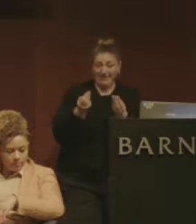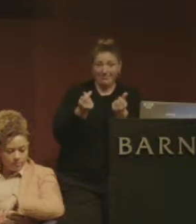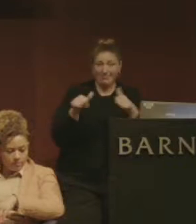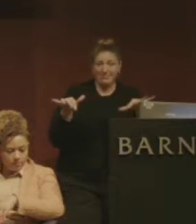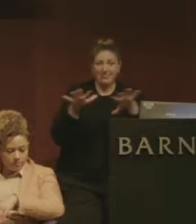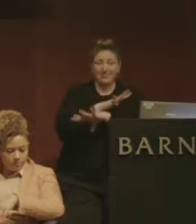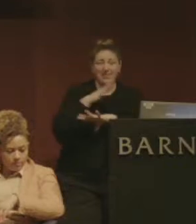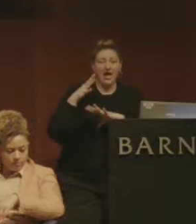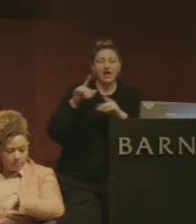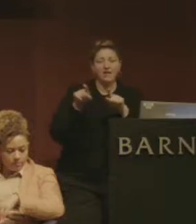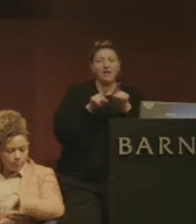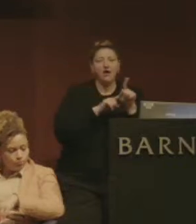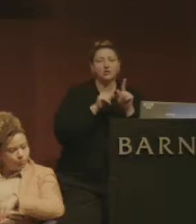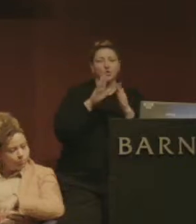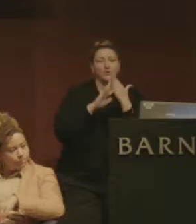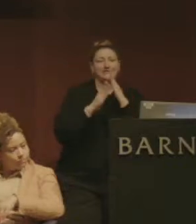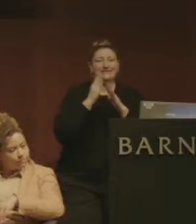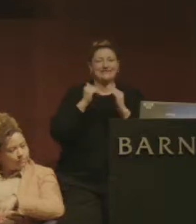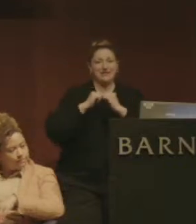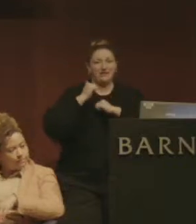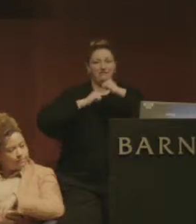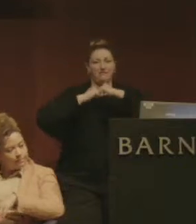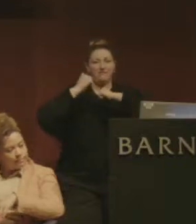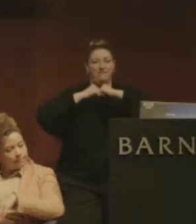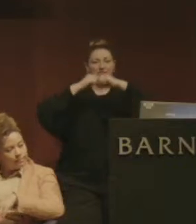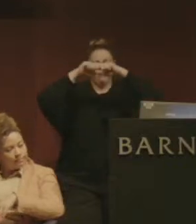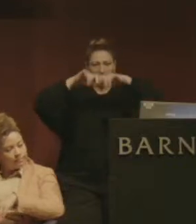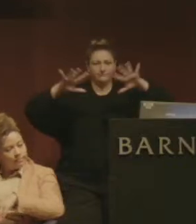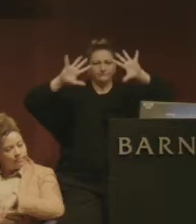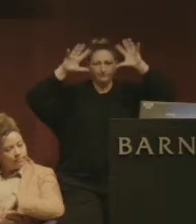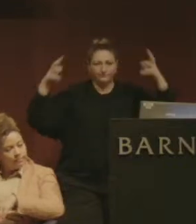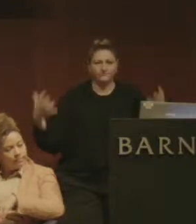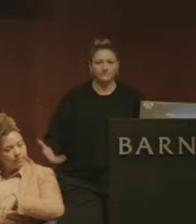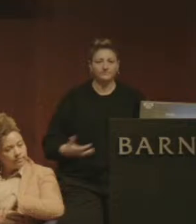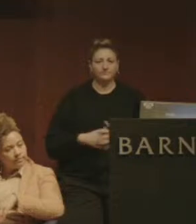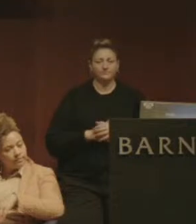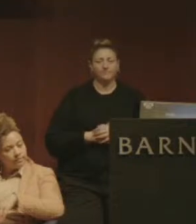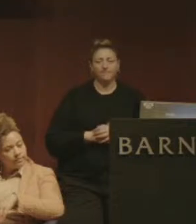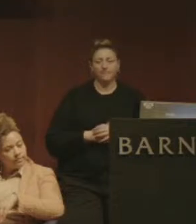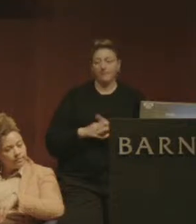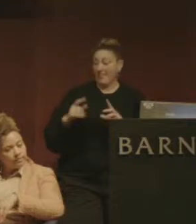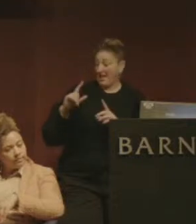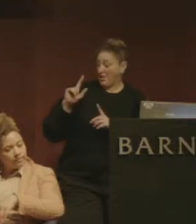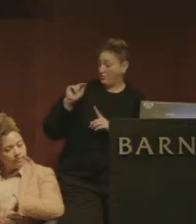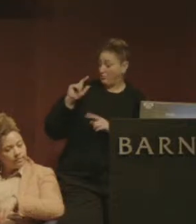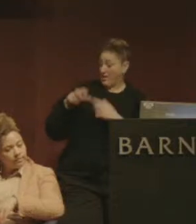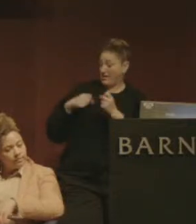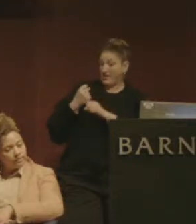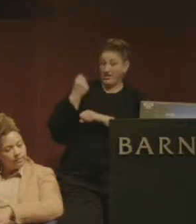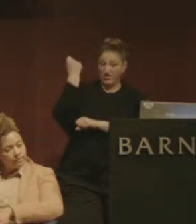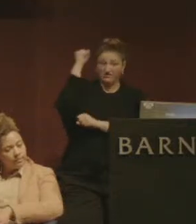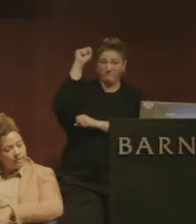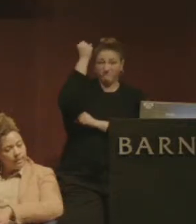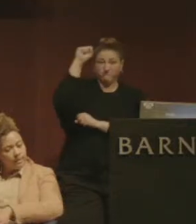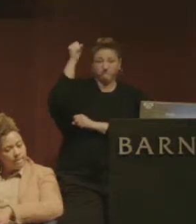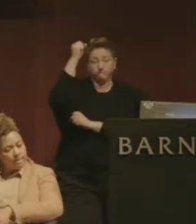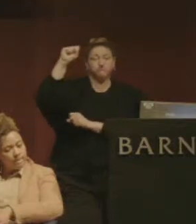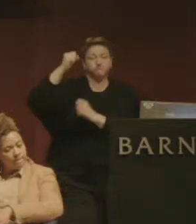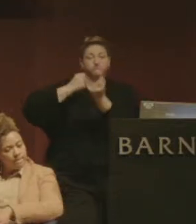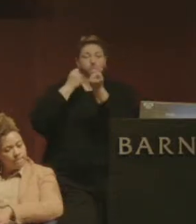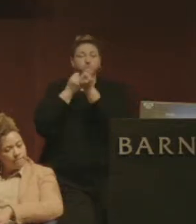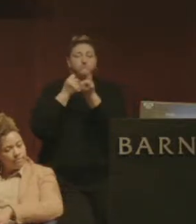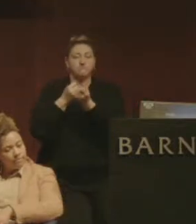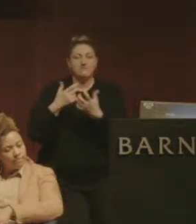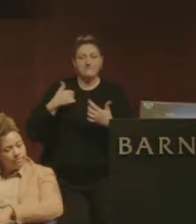and urban infrastructure. In working with Gamboa de Baixo activists for over two decades, I have learned to take a more nuanced approach